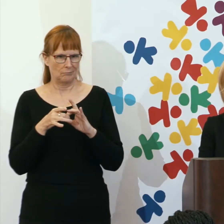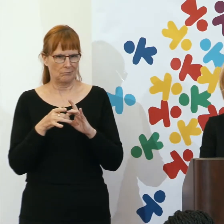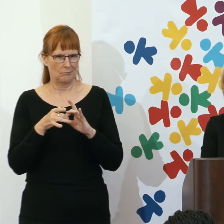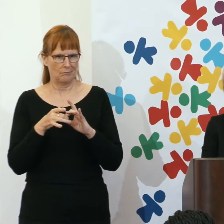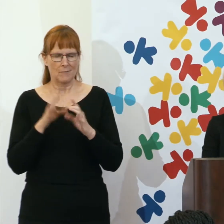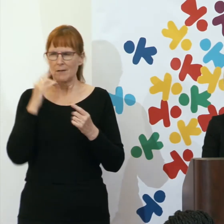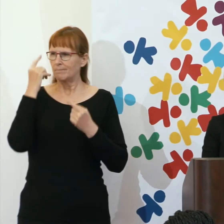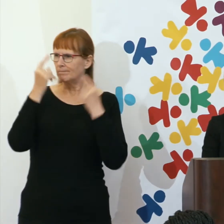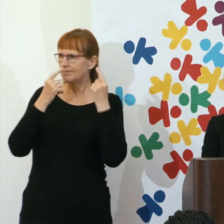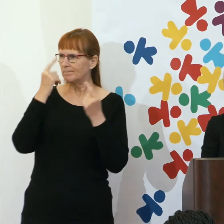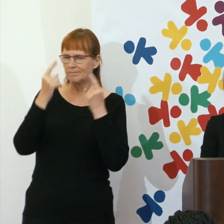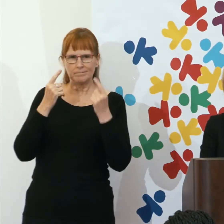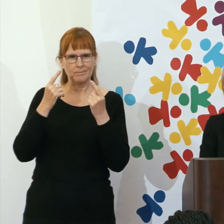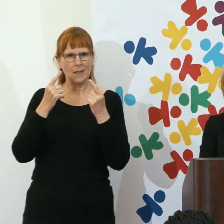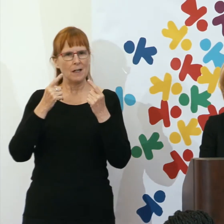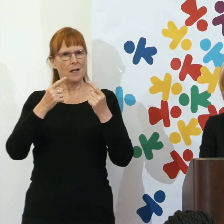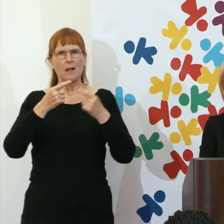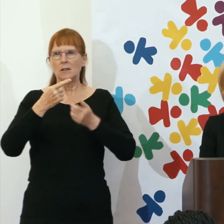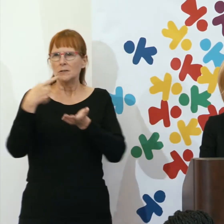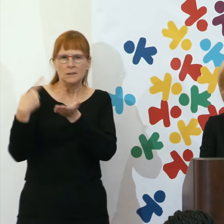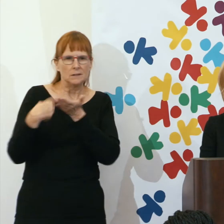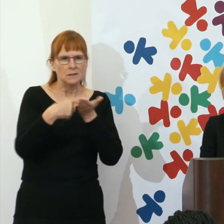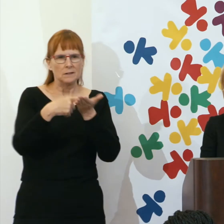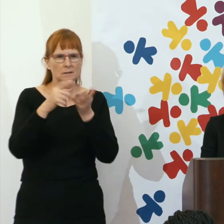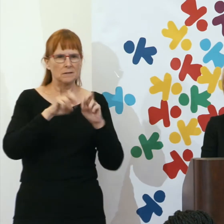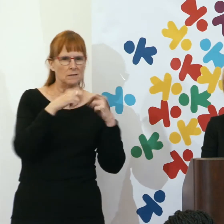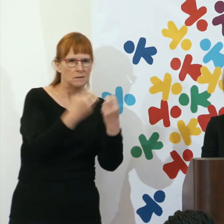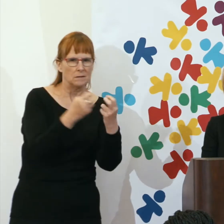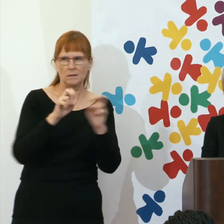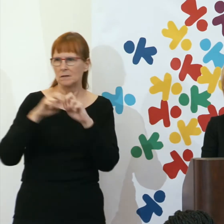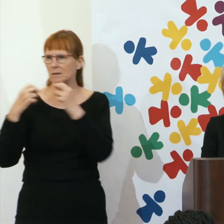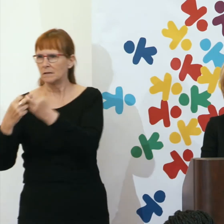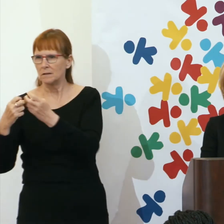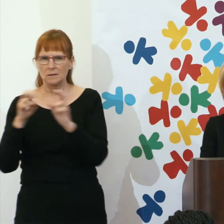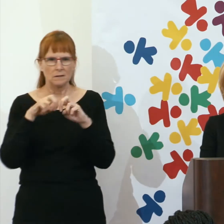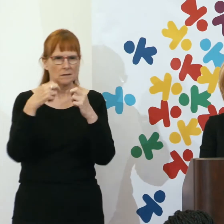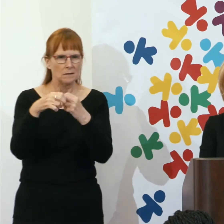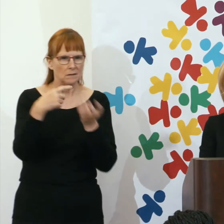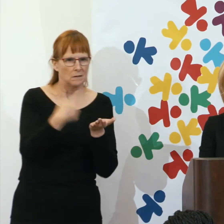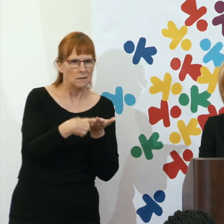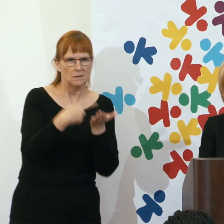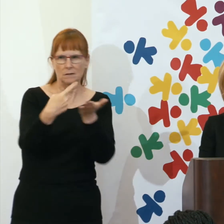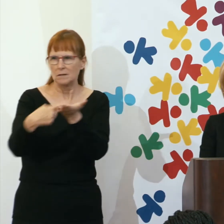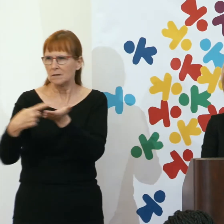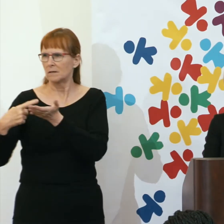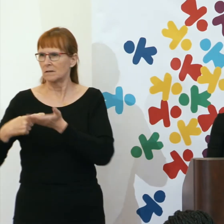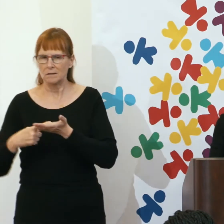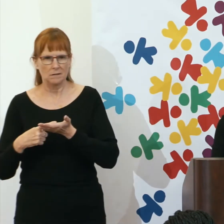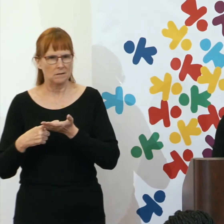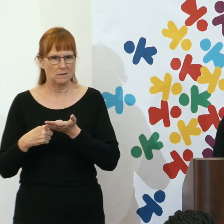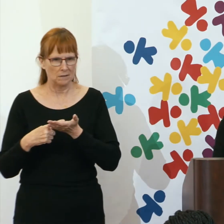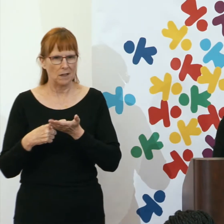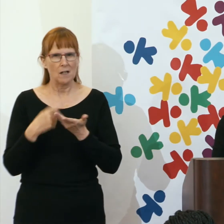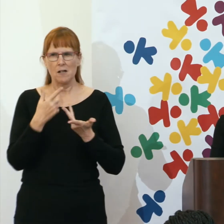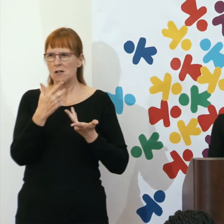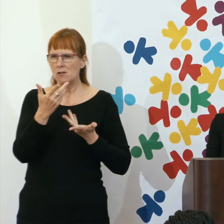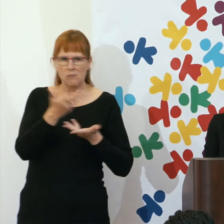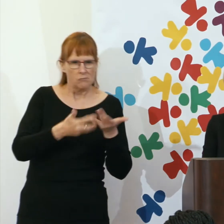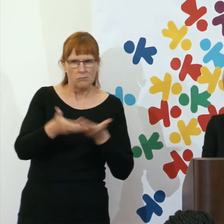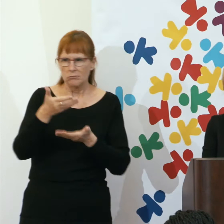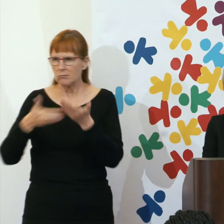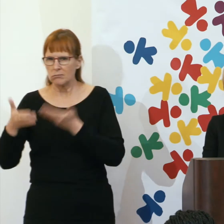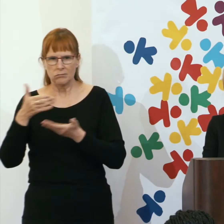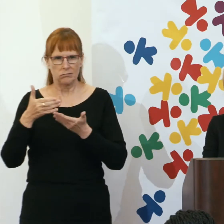of collaboration jams, where we do collaborative problem solving in real time that allows us all